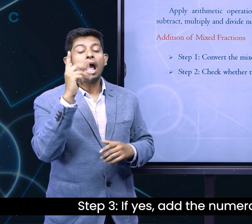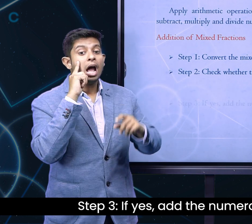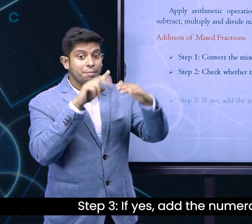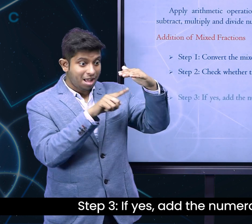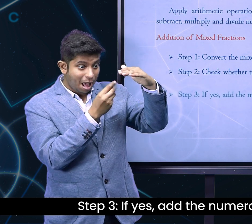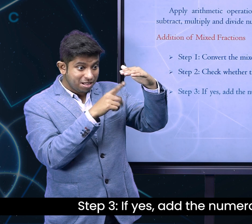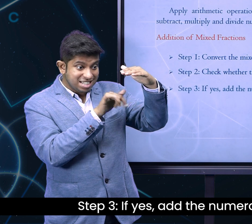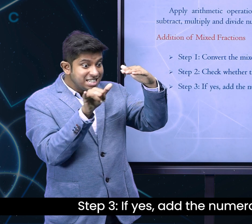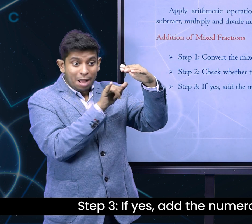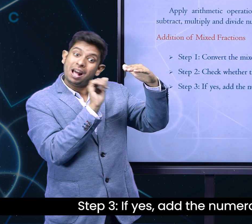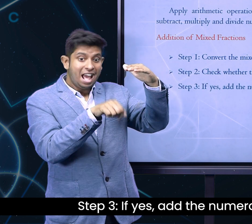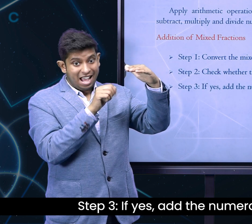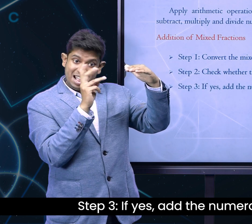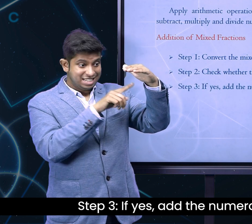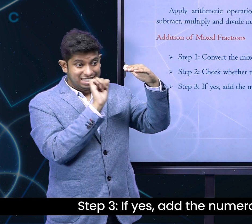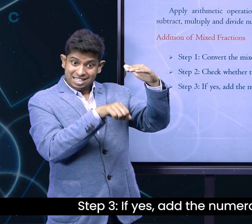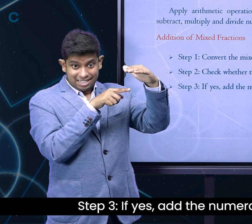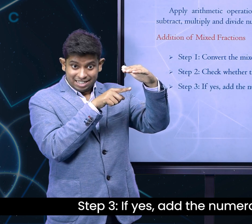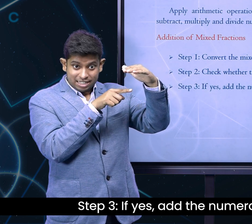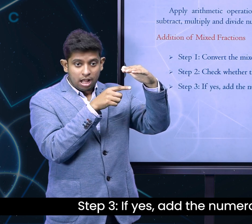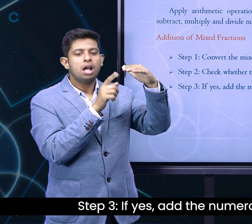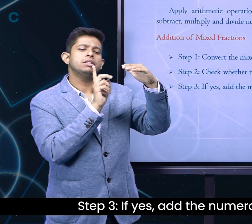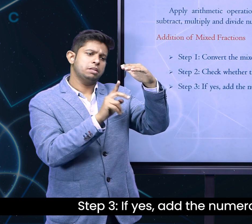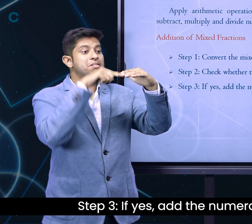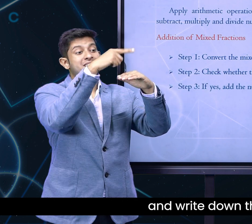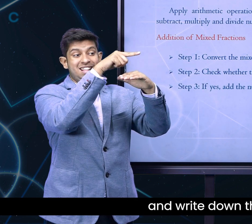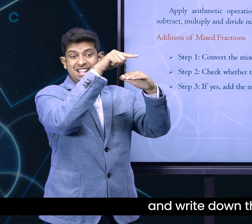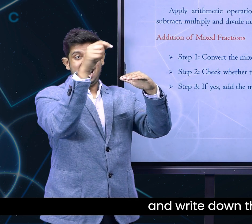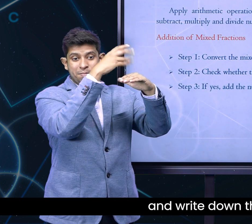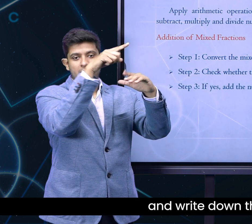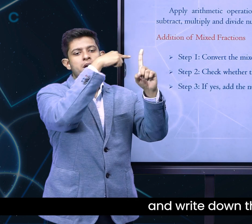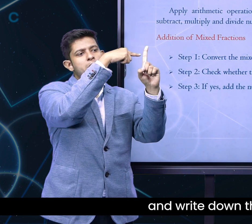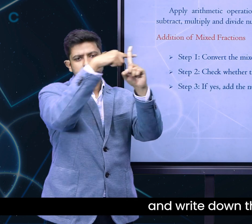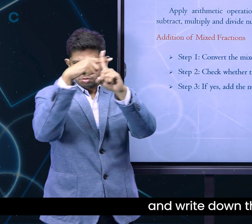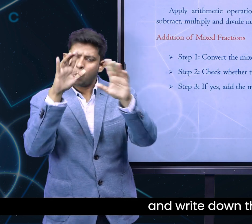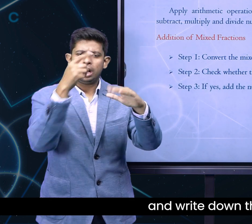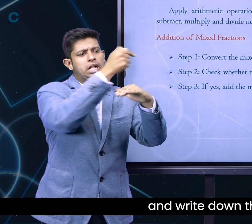Step 3. If yes, add the numerators of the fractions and write down the result.